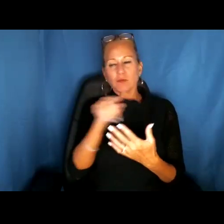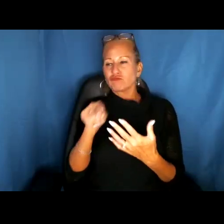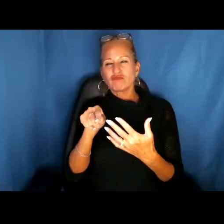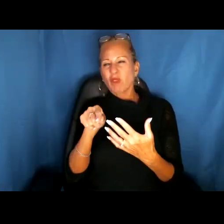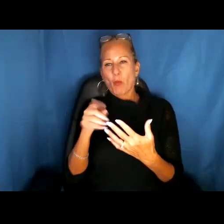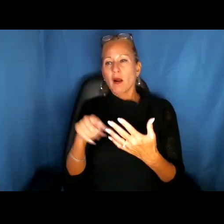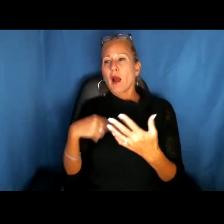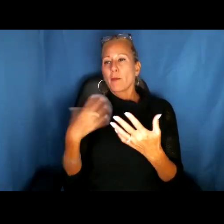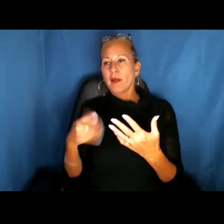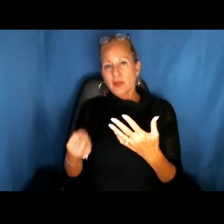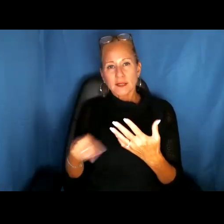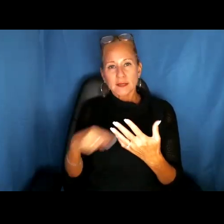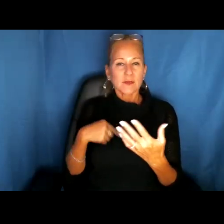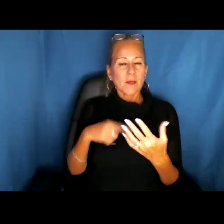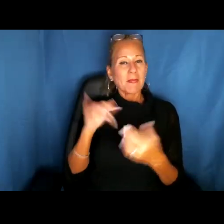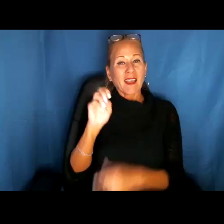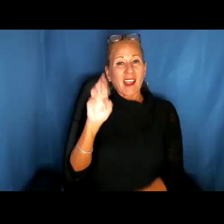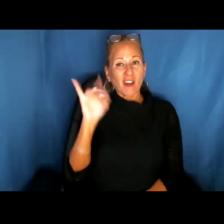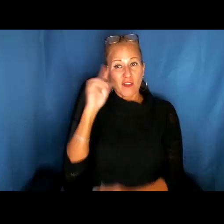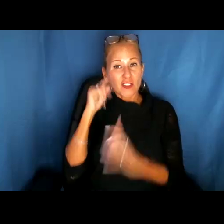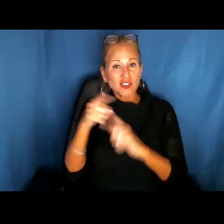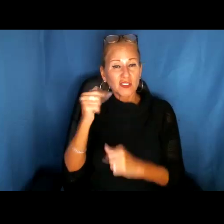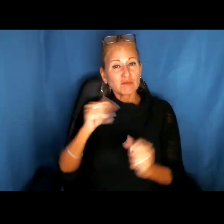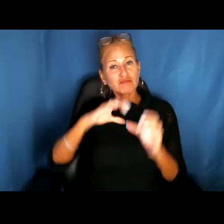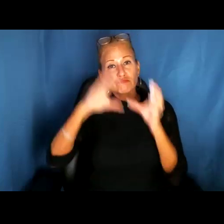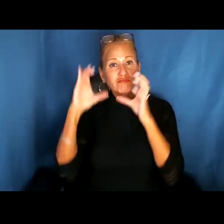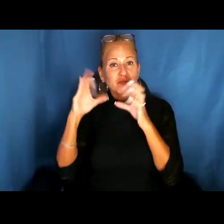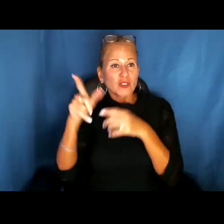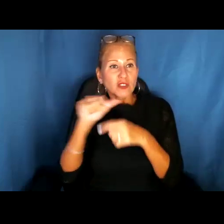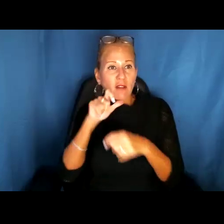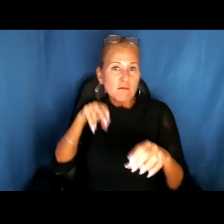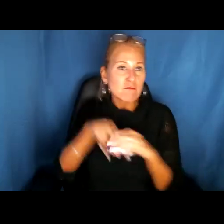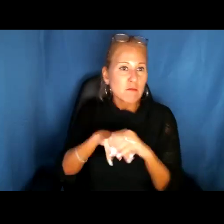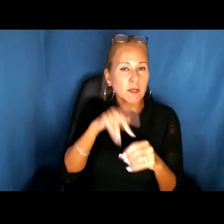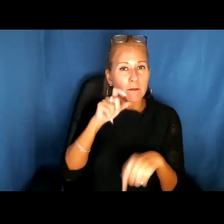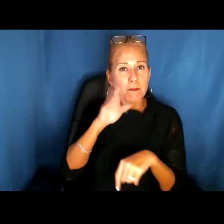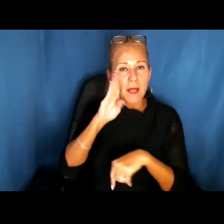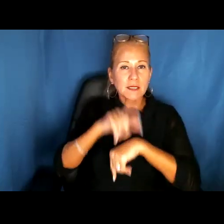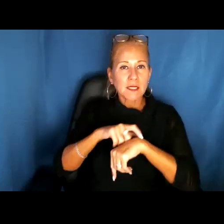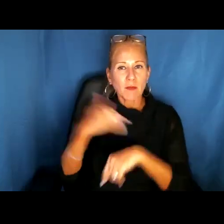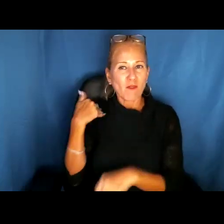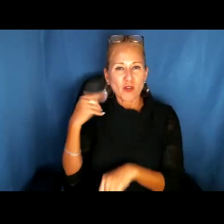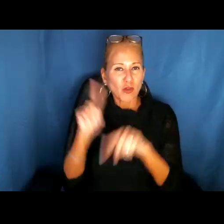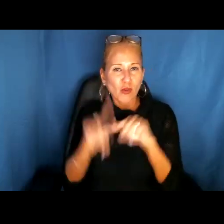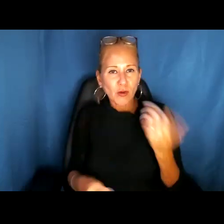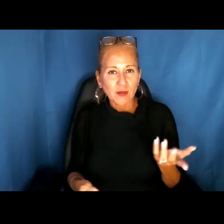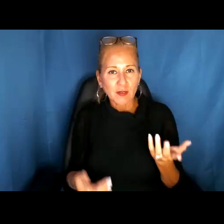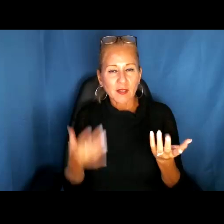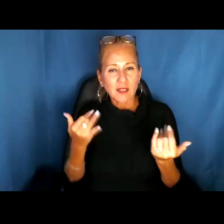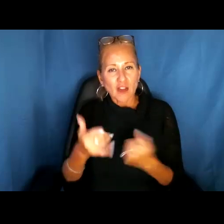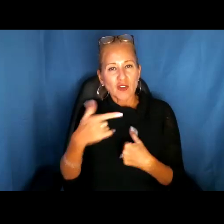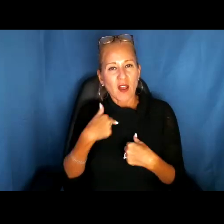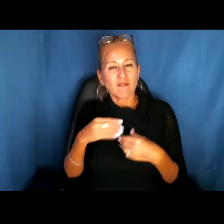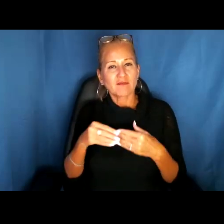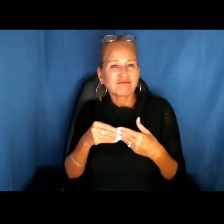said. She can now stay up till midnight, 1 o'clock in the morning, 2 o'clock in the morning. She was never able to do that before